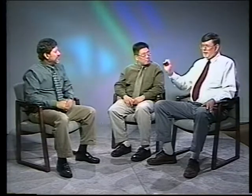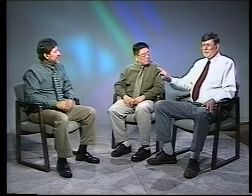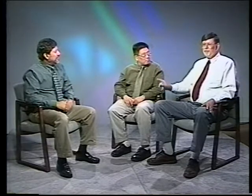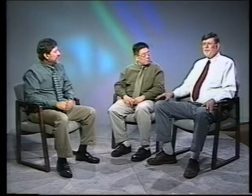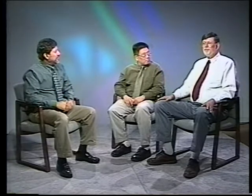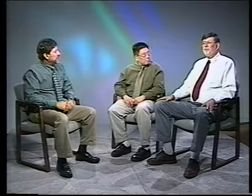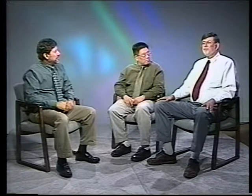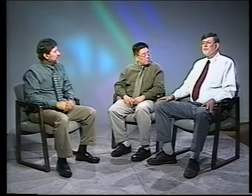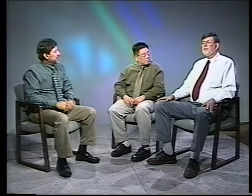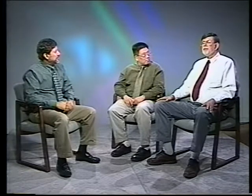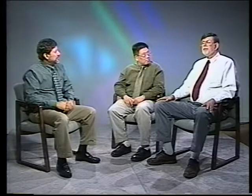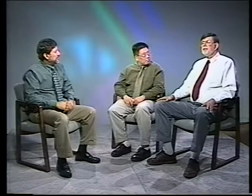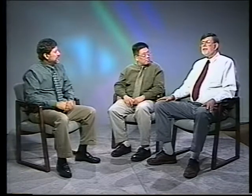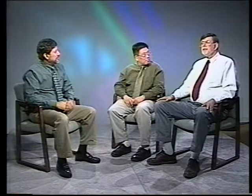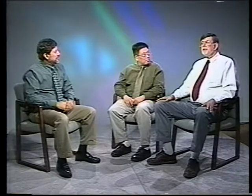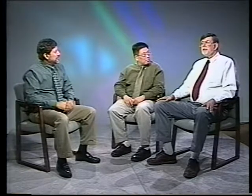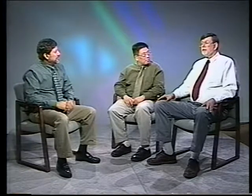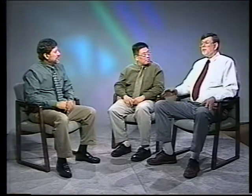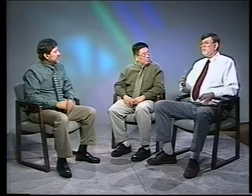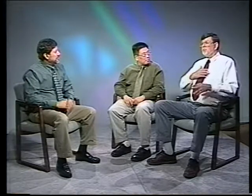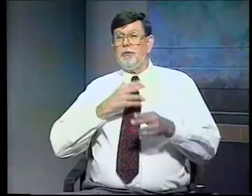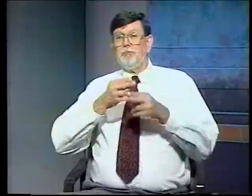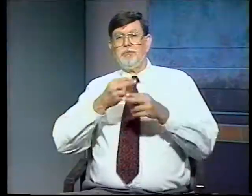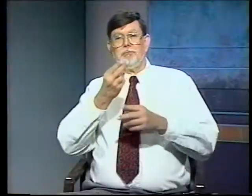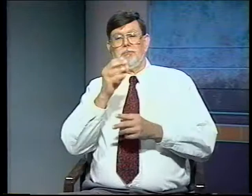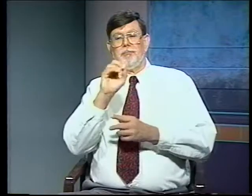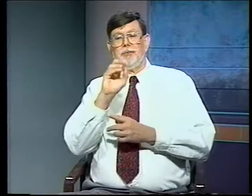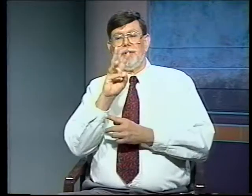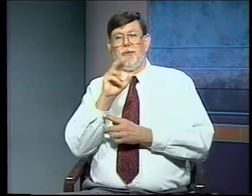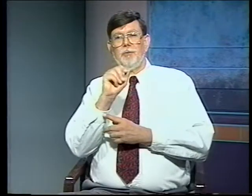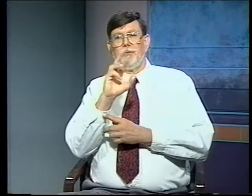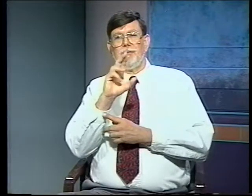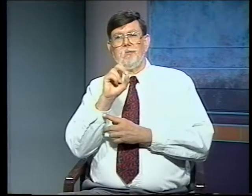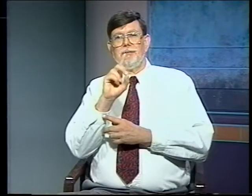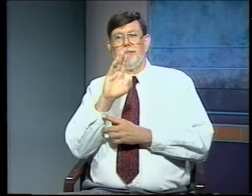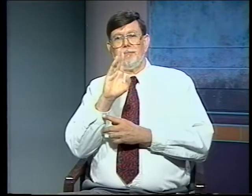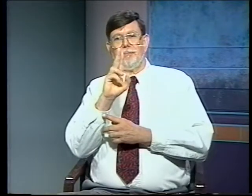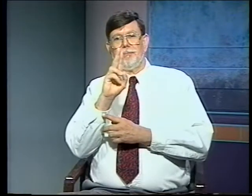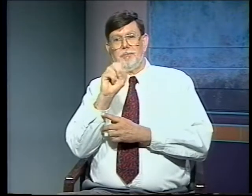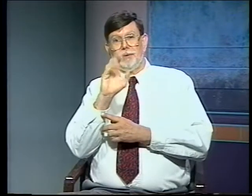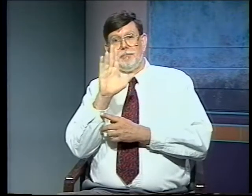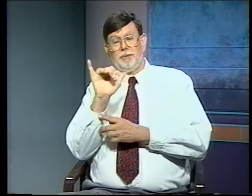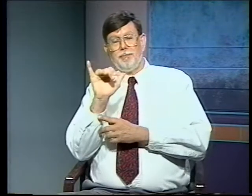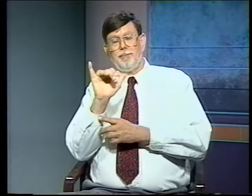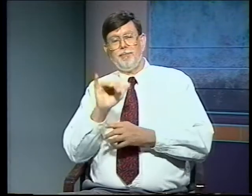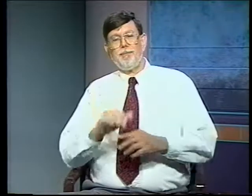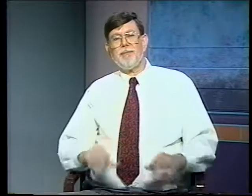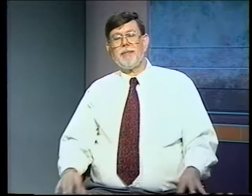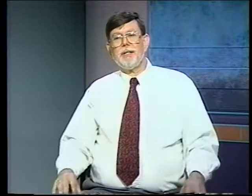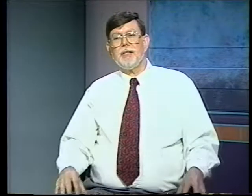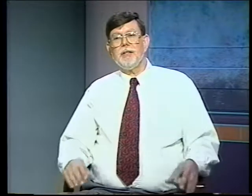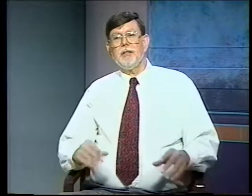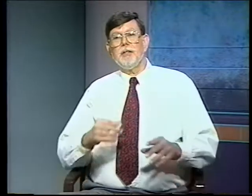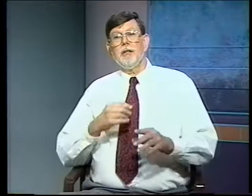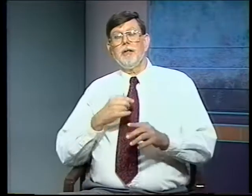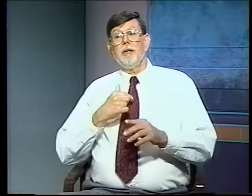perspective. Maybe Howard, if you could start us off. All right. My name is Howard Busby.